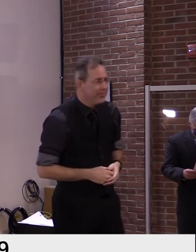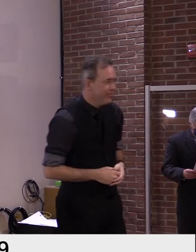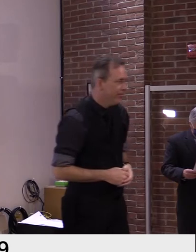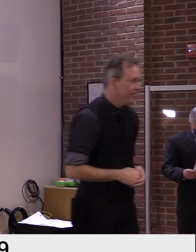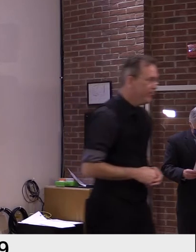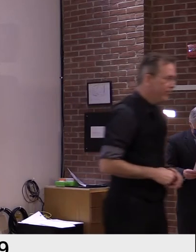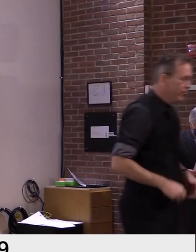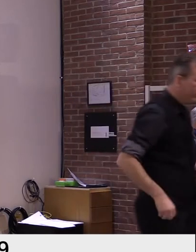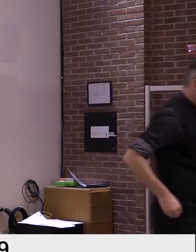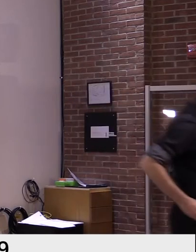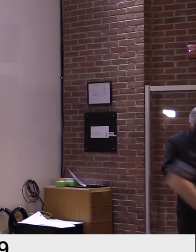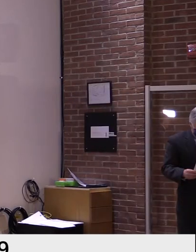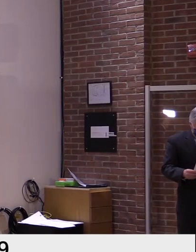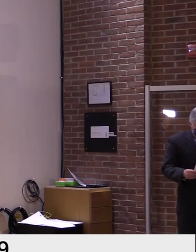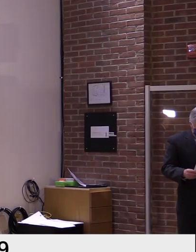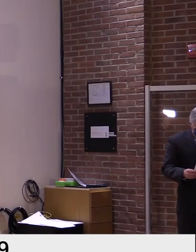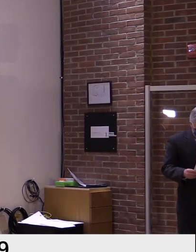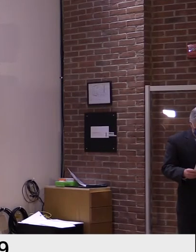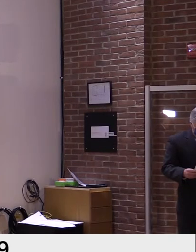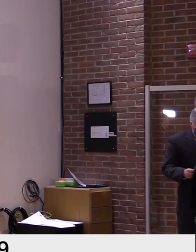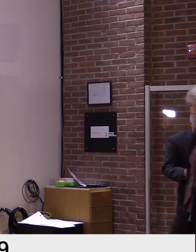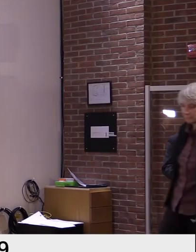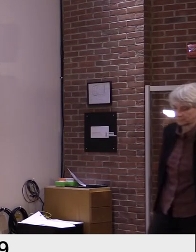All right, that's all. Thank you.